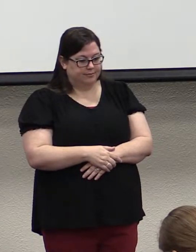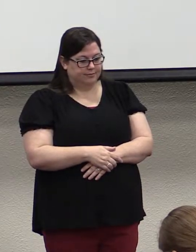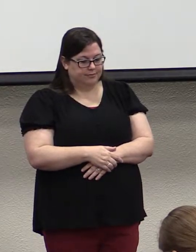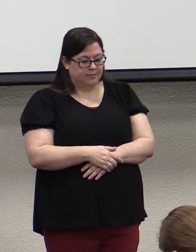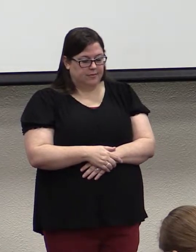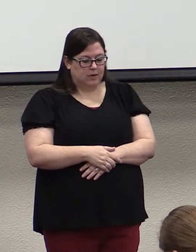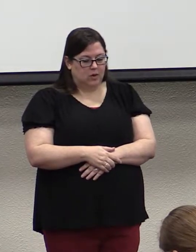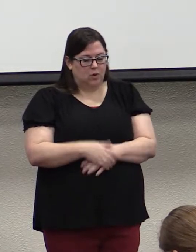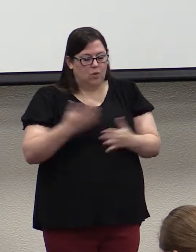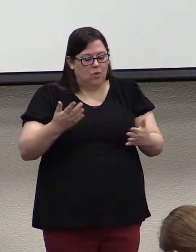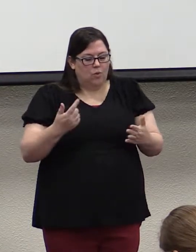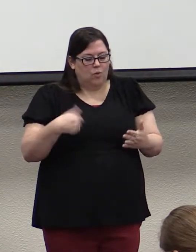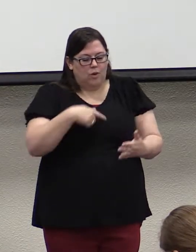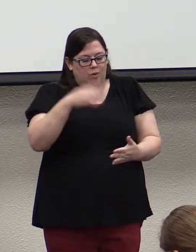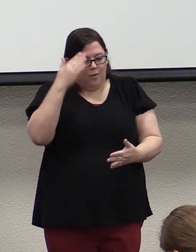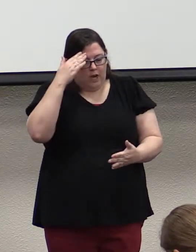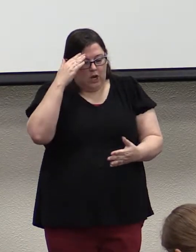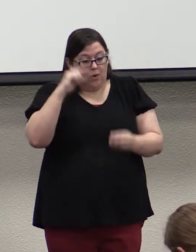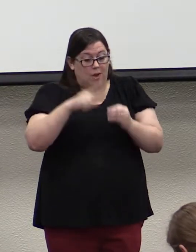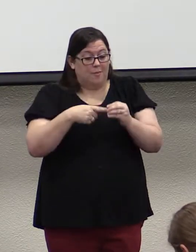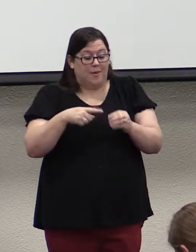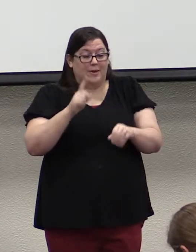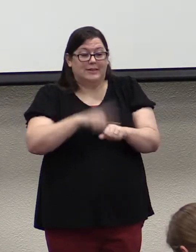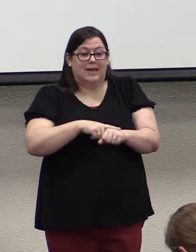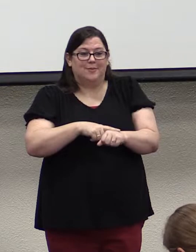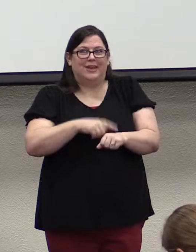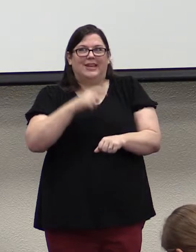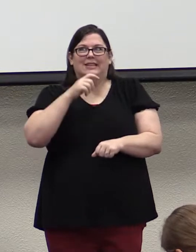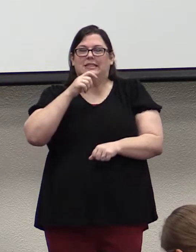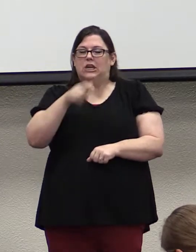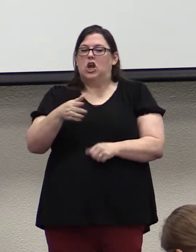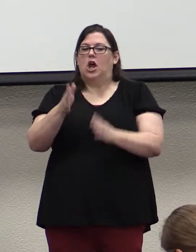What do we know about a time when he didn't ask God first?